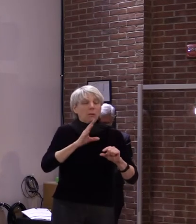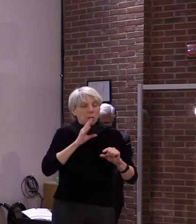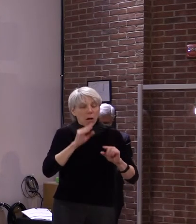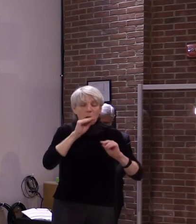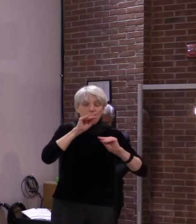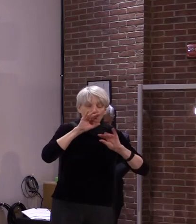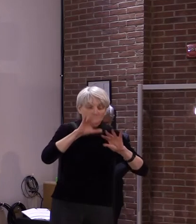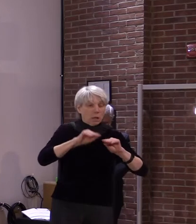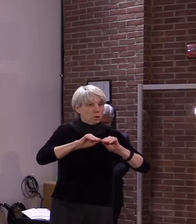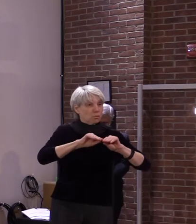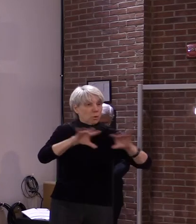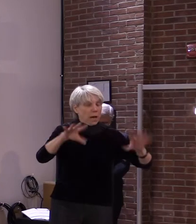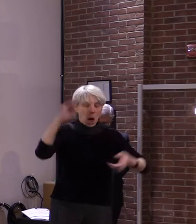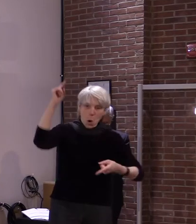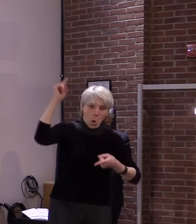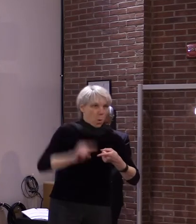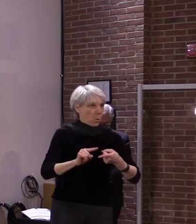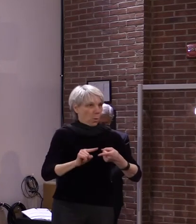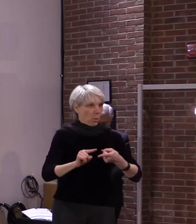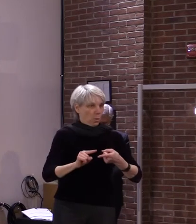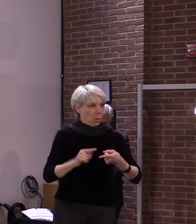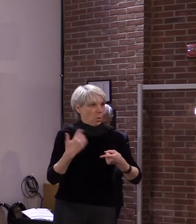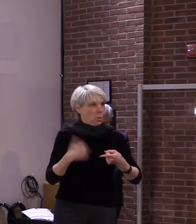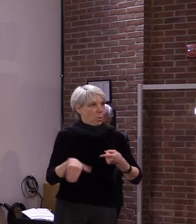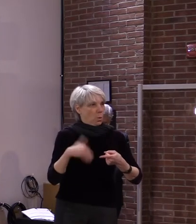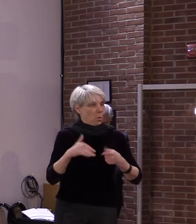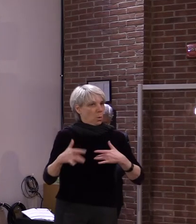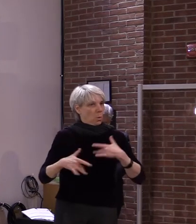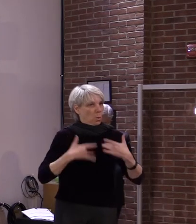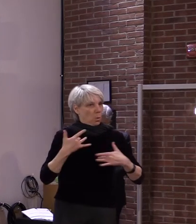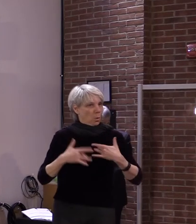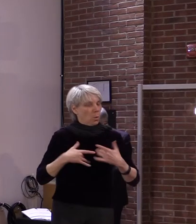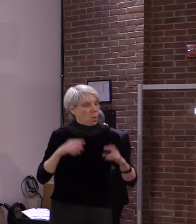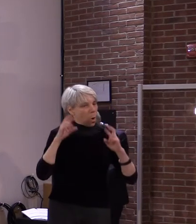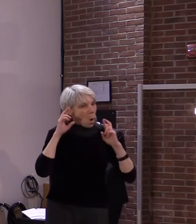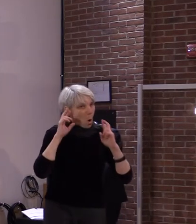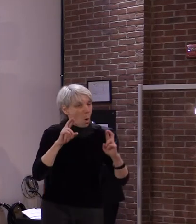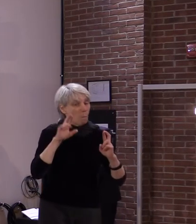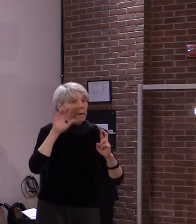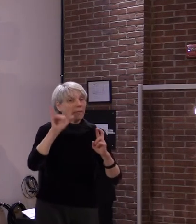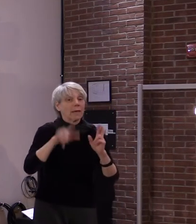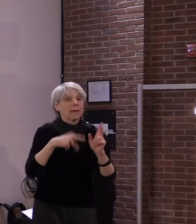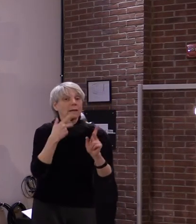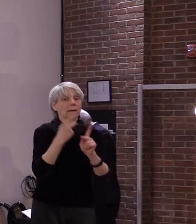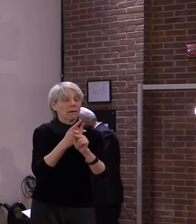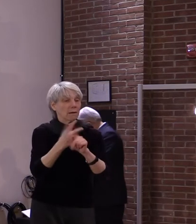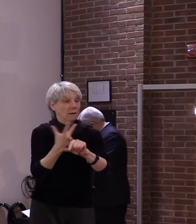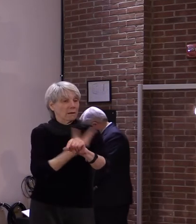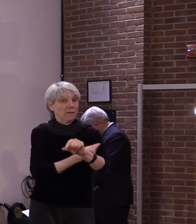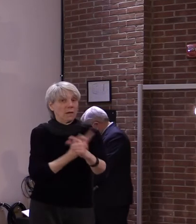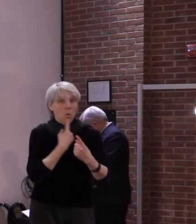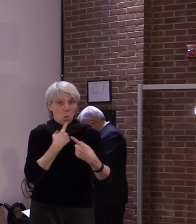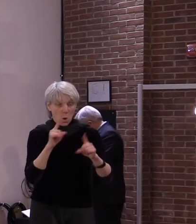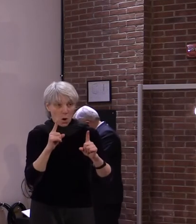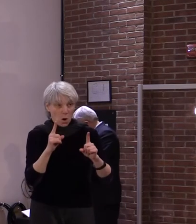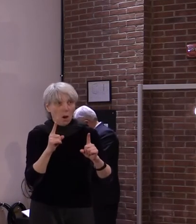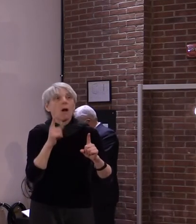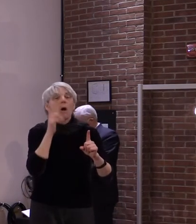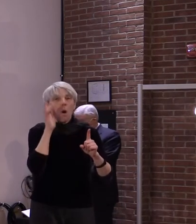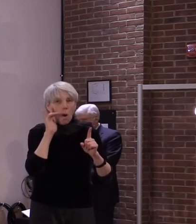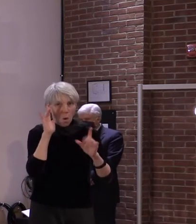study on an ongoing basis and hopefully for replication of these findings thank